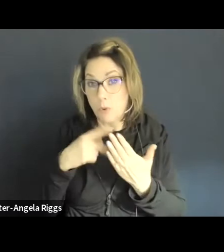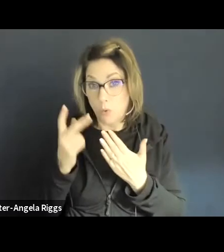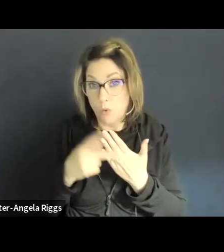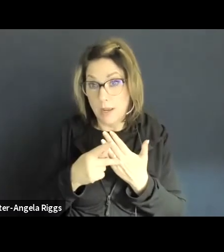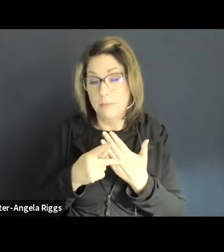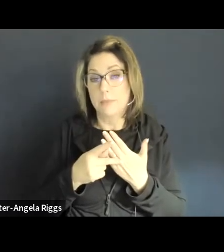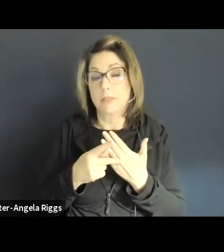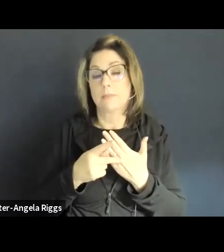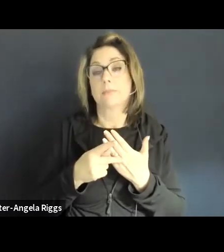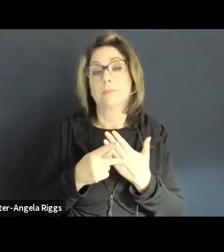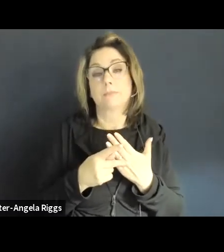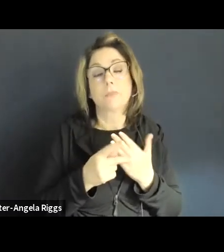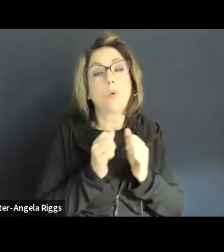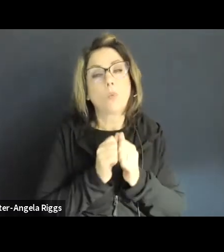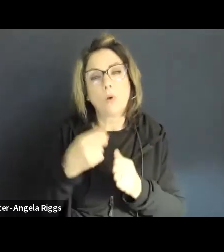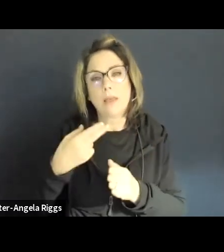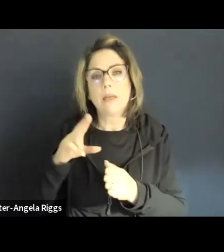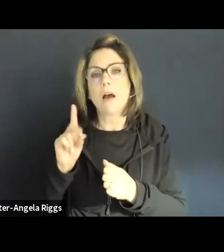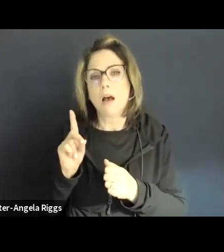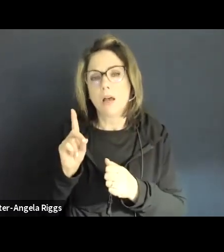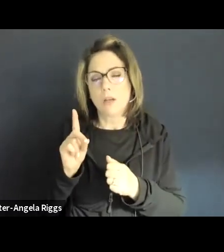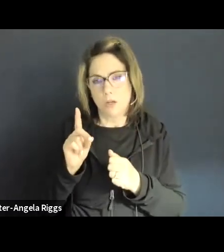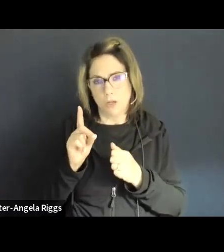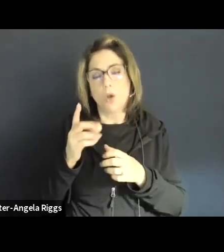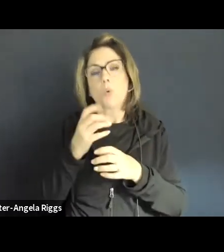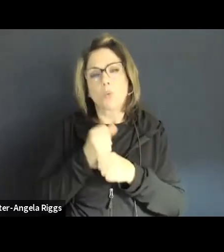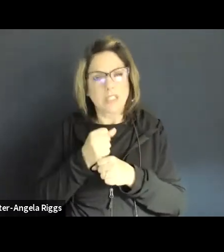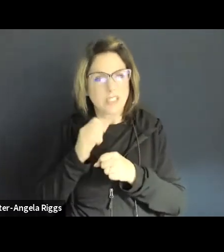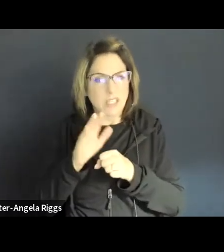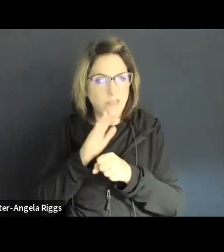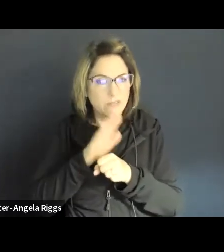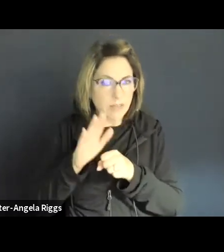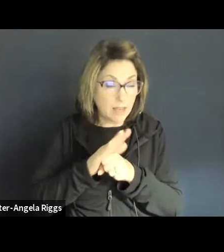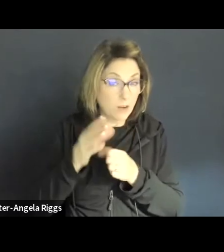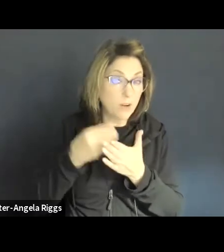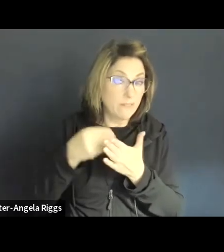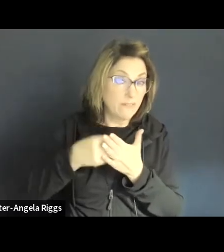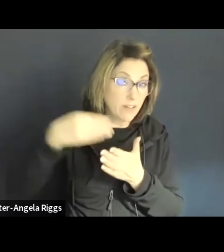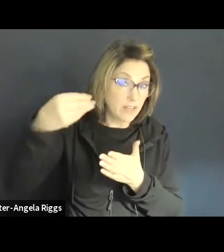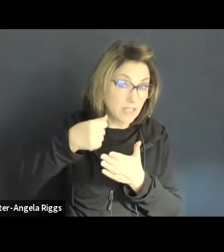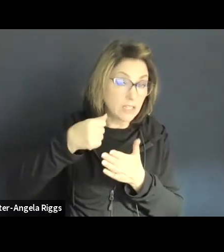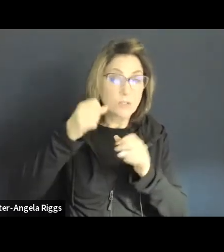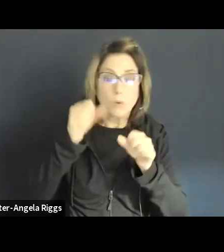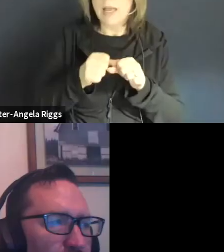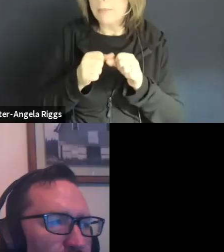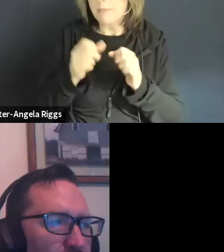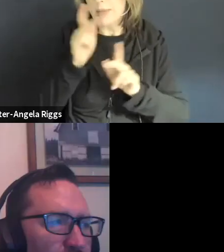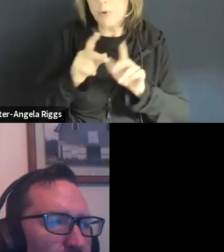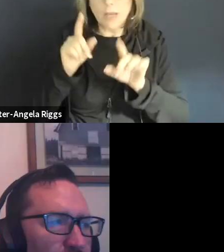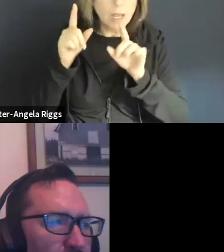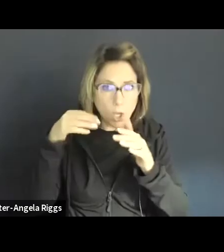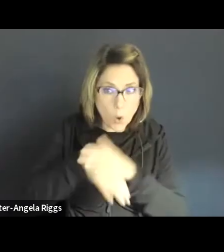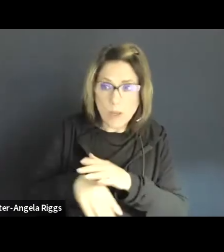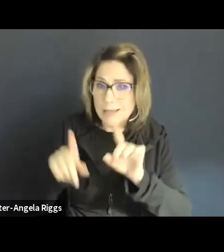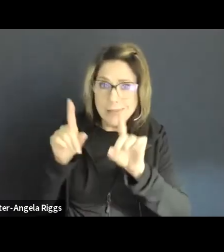programs through HUD receive adequate funding, and so that there can be testers going in and